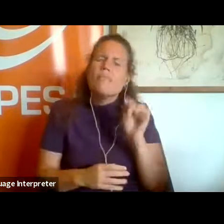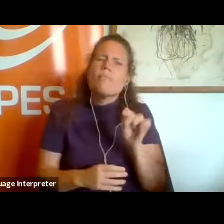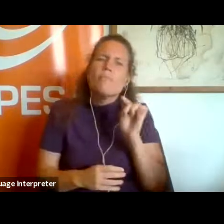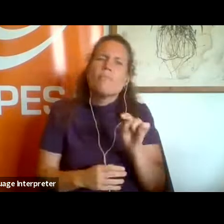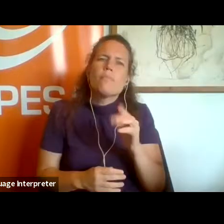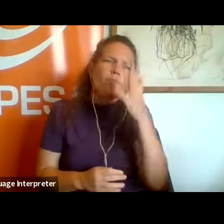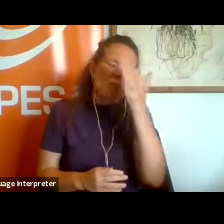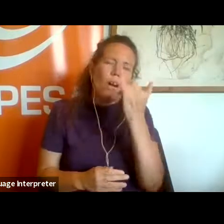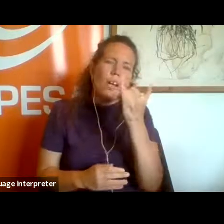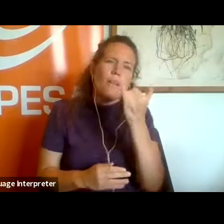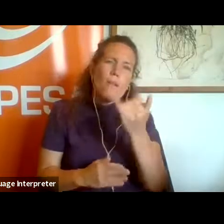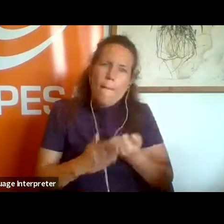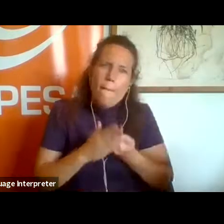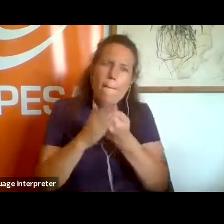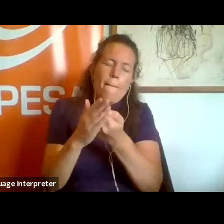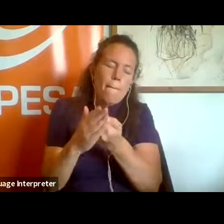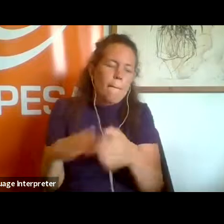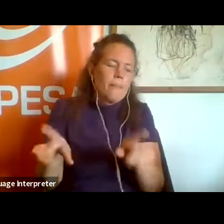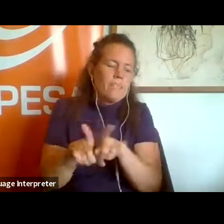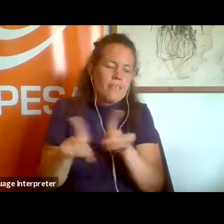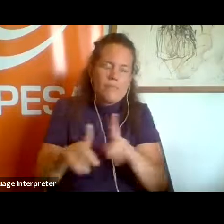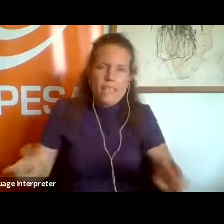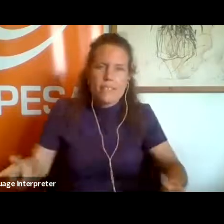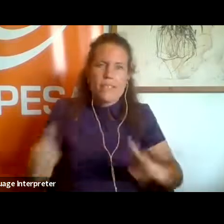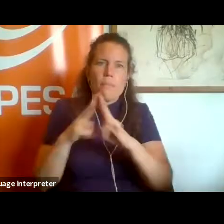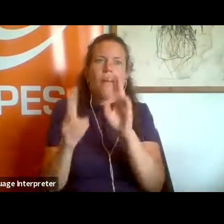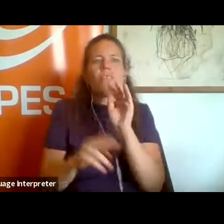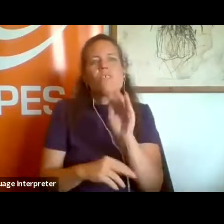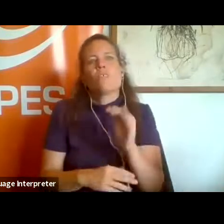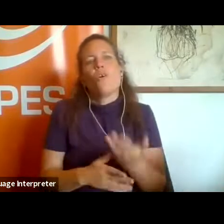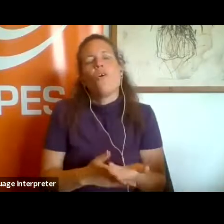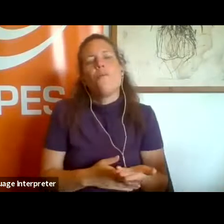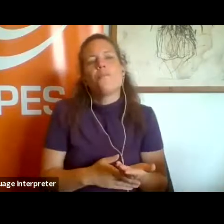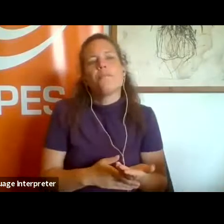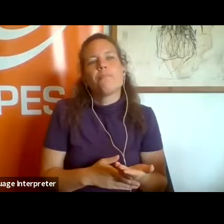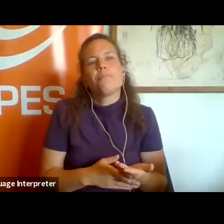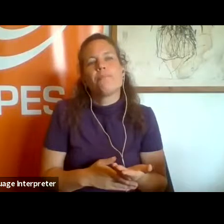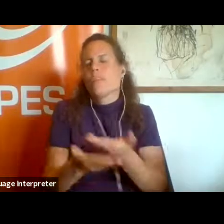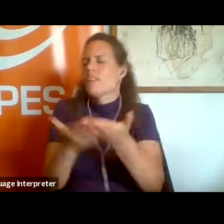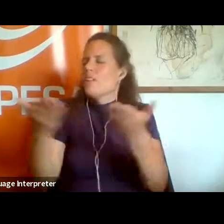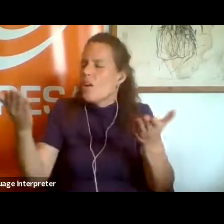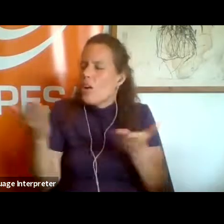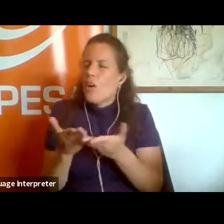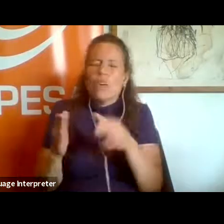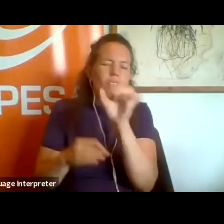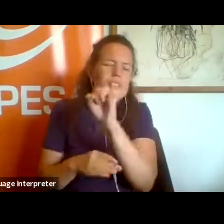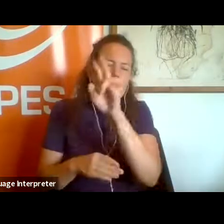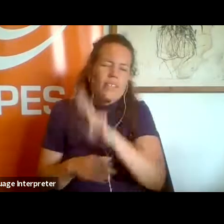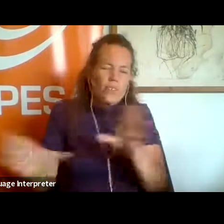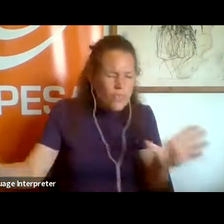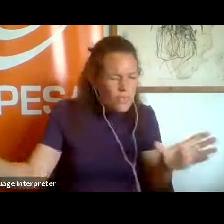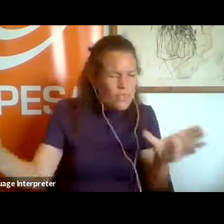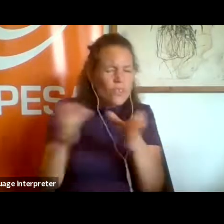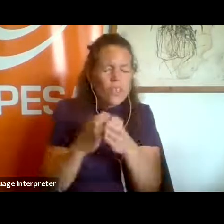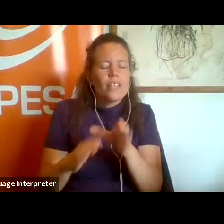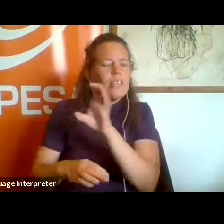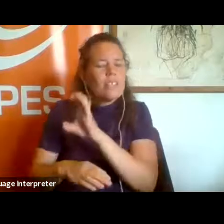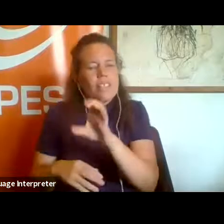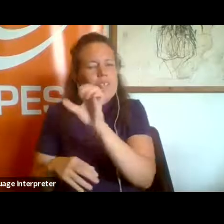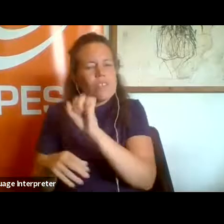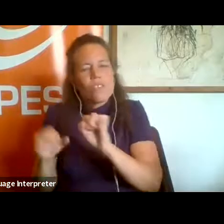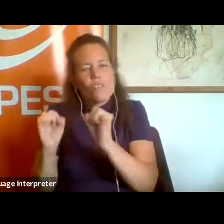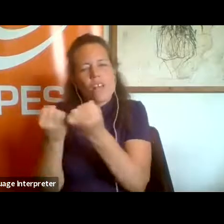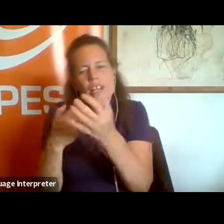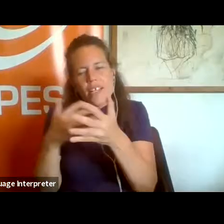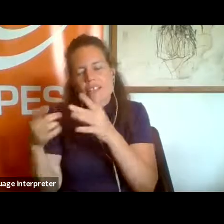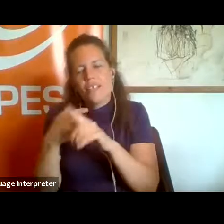supporting something like the Paris Call, an initiative that hopes to bring all stakeholders together, so civil society, governments, businesses,